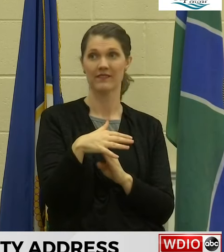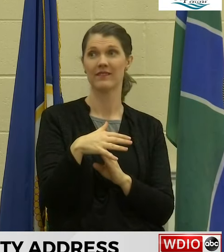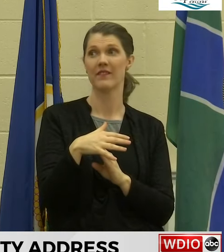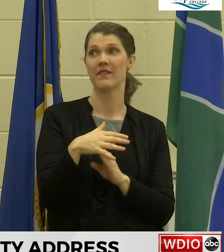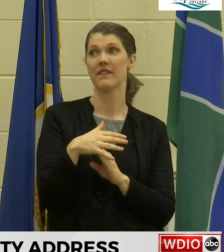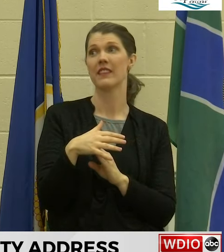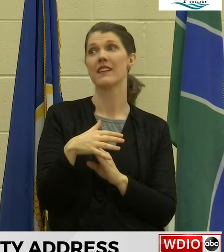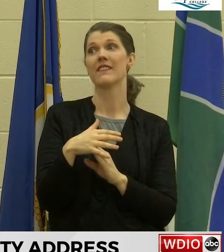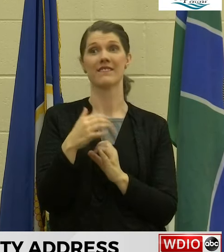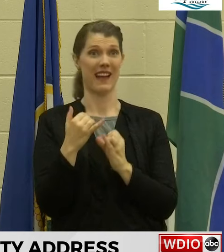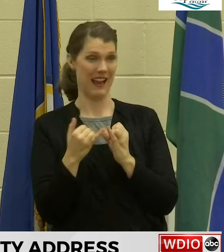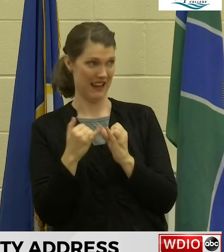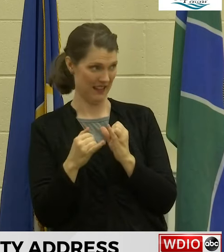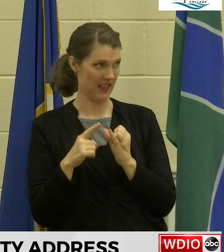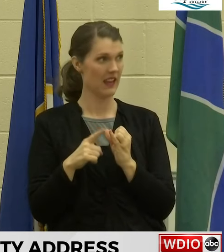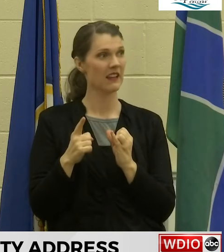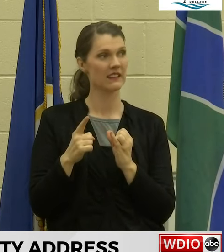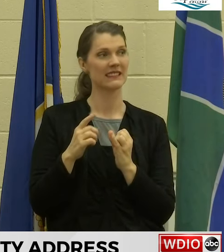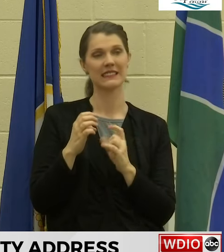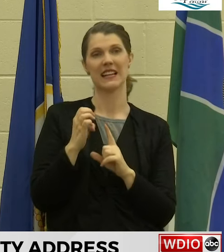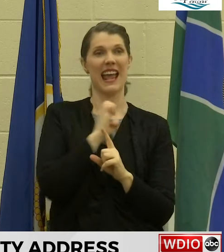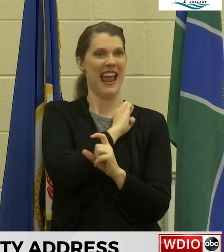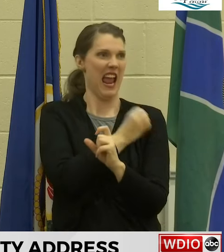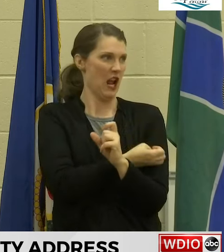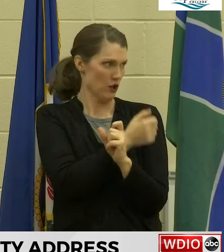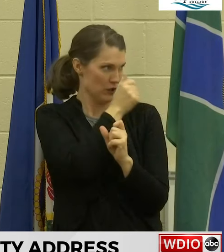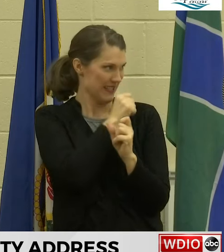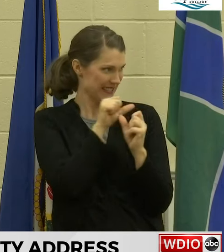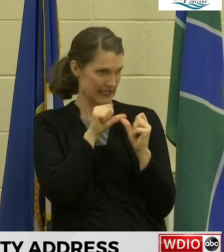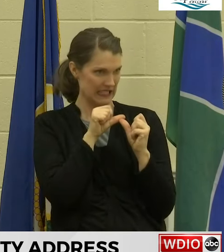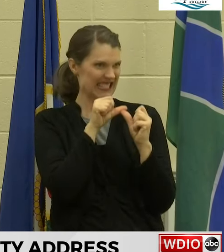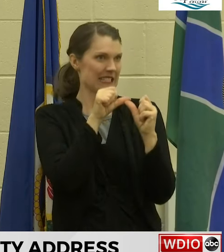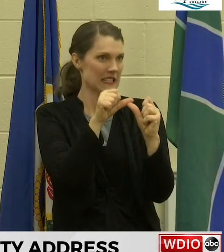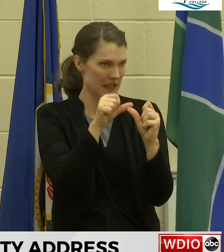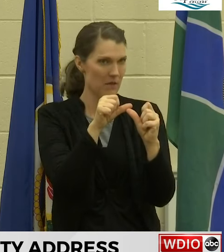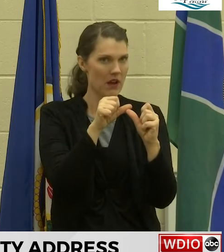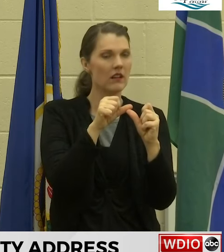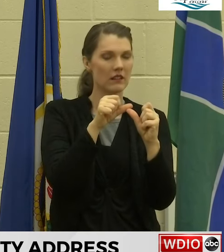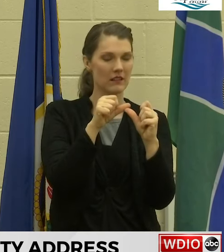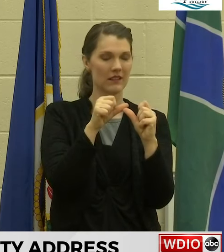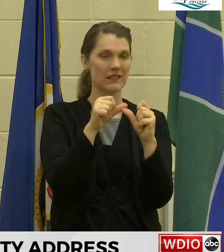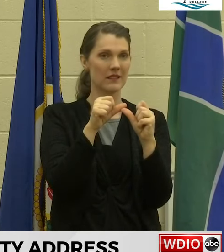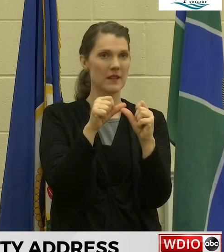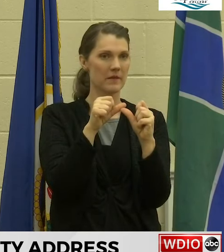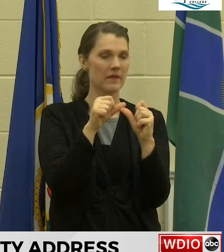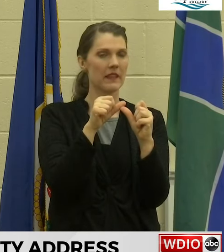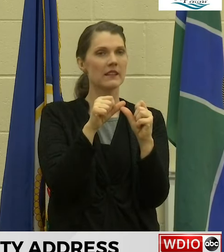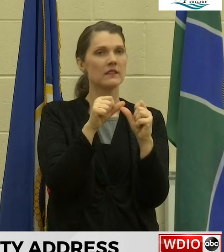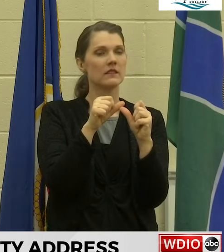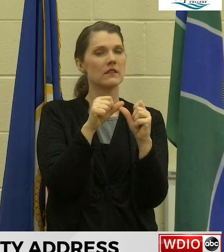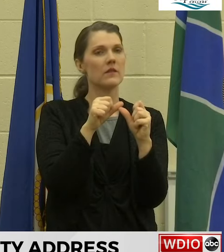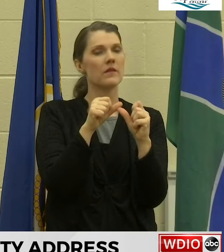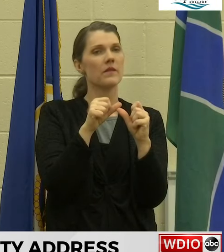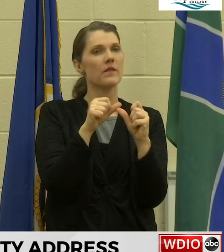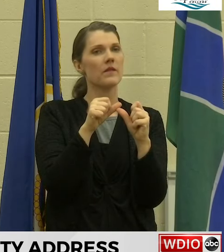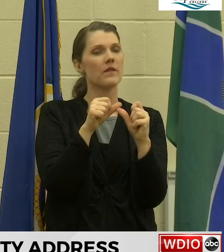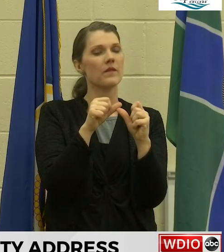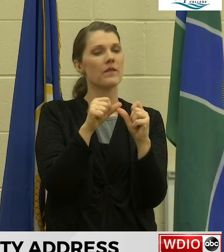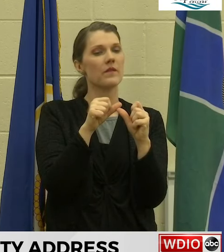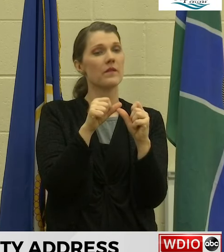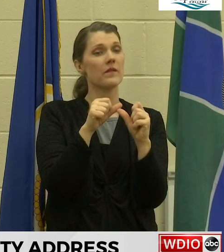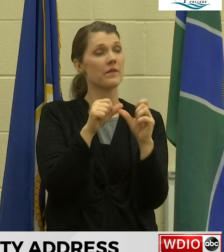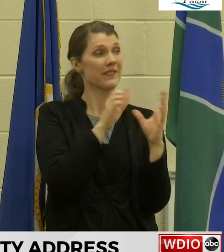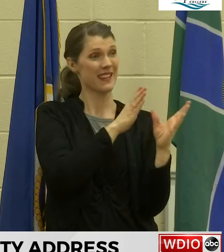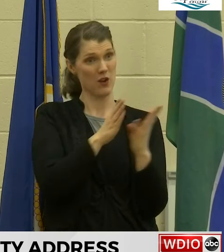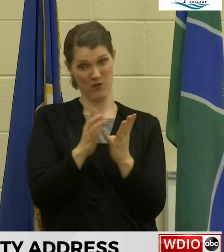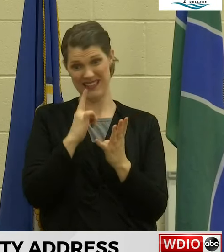Finally, energy resiliency and sustainability. We said that we would